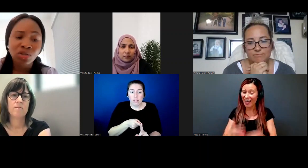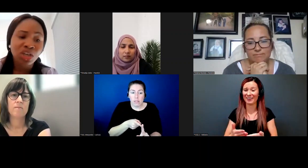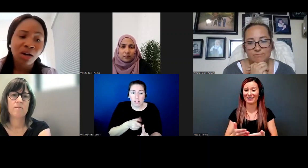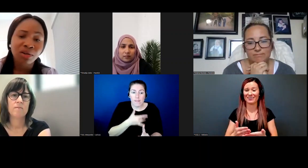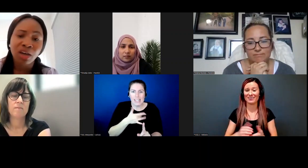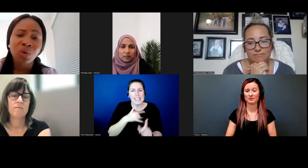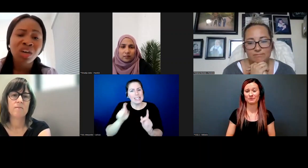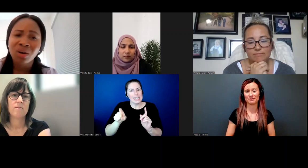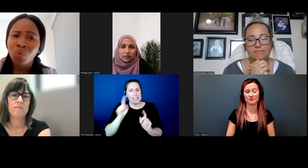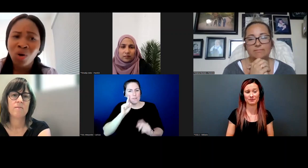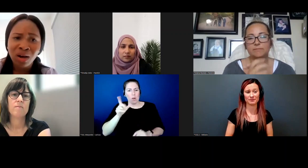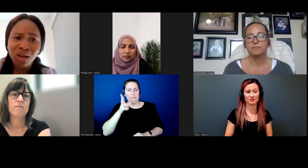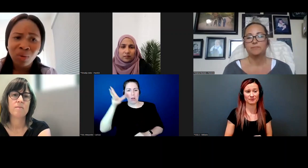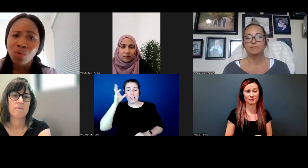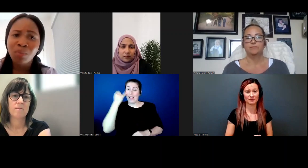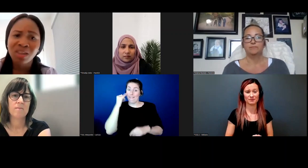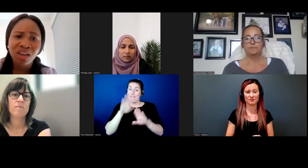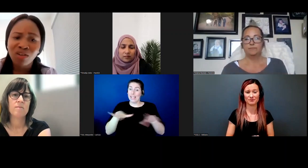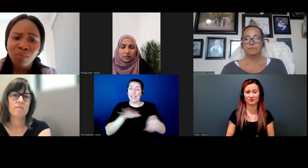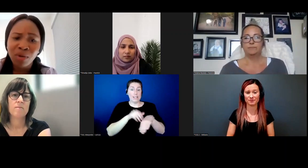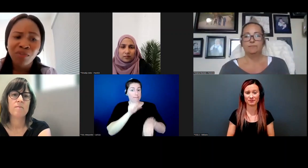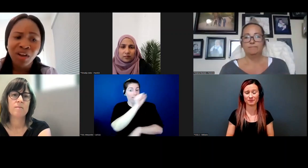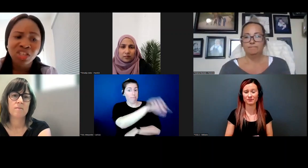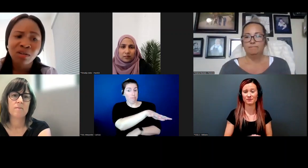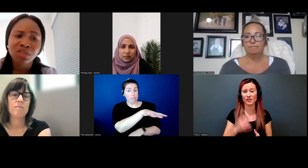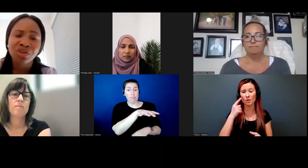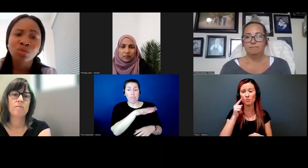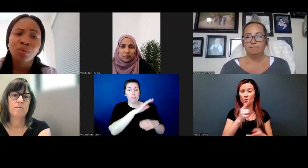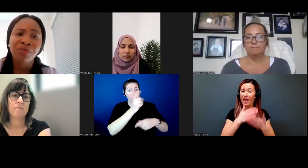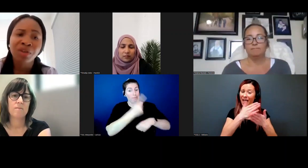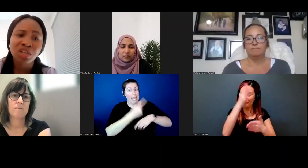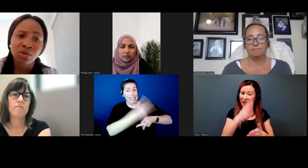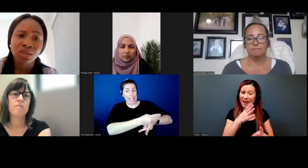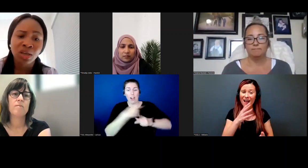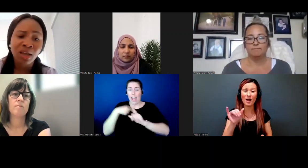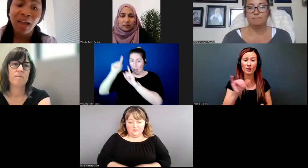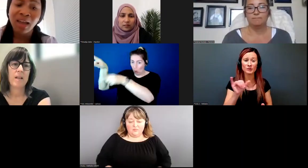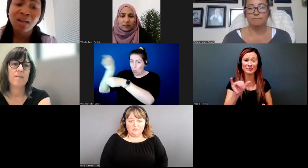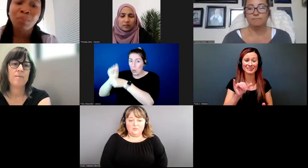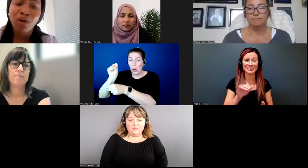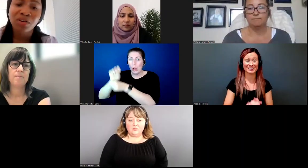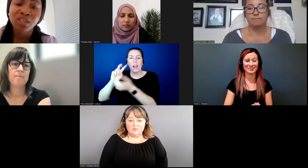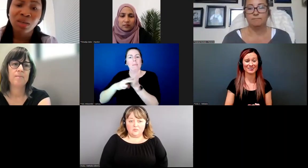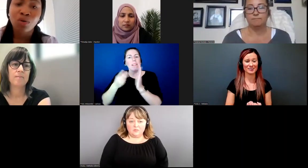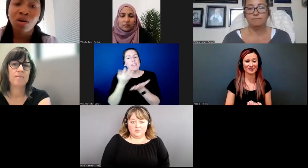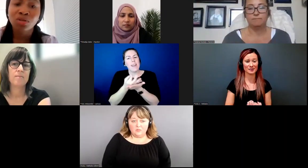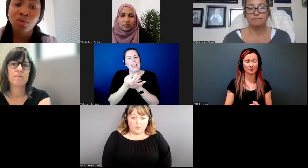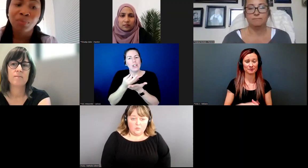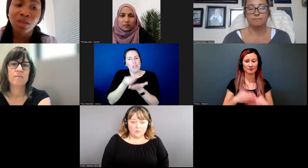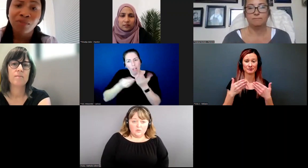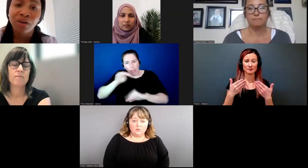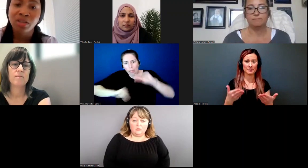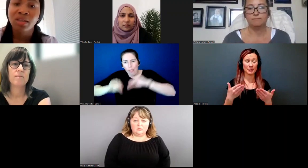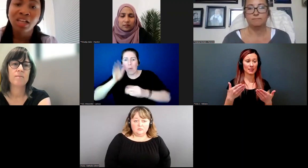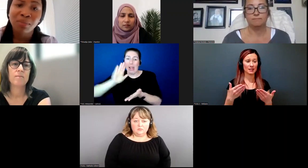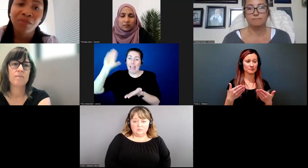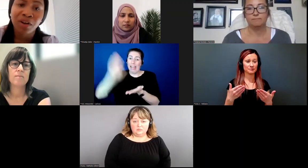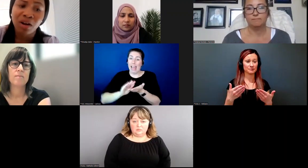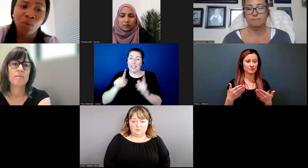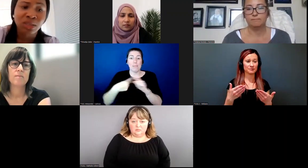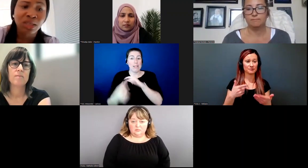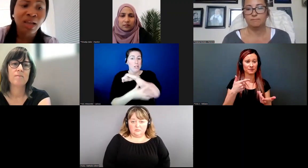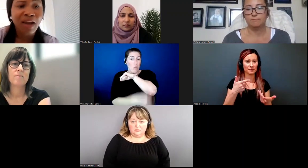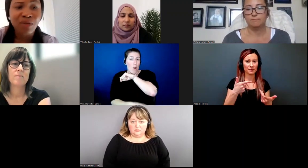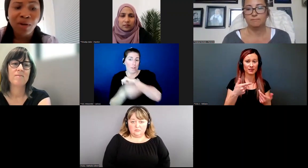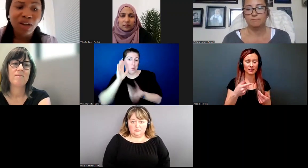kids can go to childcare, we can work. We won't be thinking of my financial stress will be reduced. And then poverty will also be something, right? So that's my